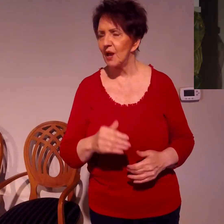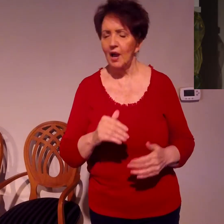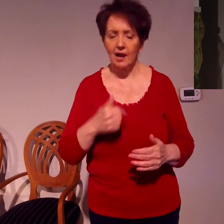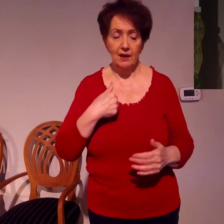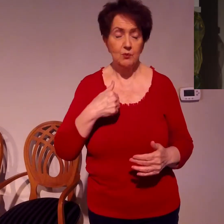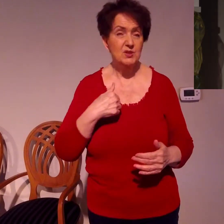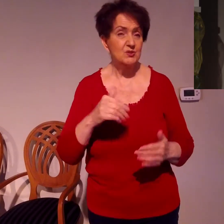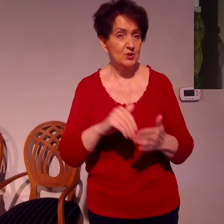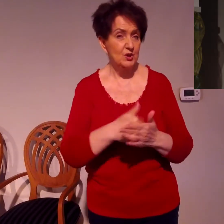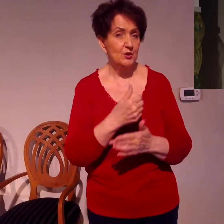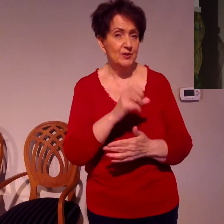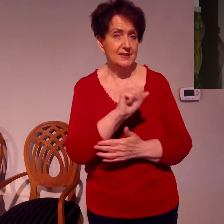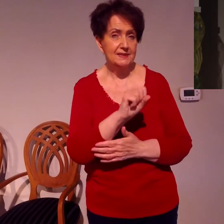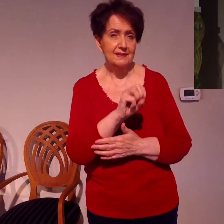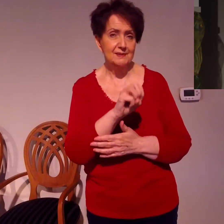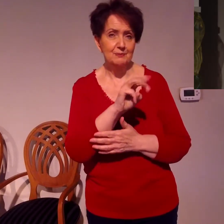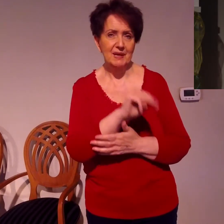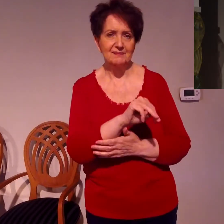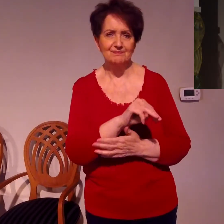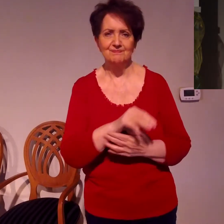mind.